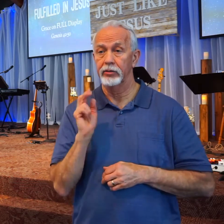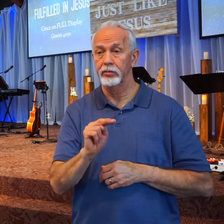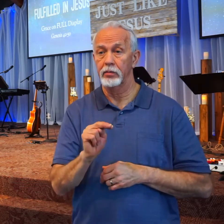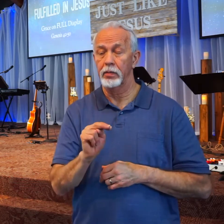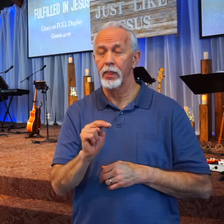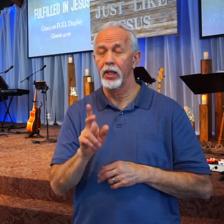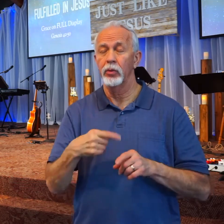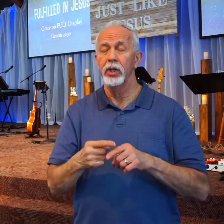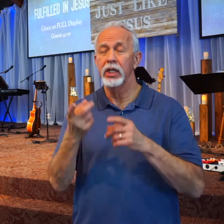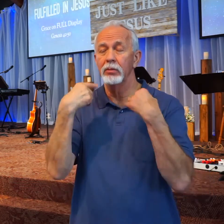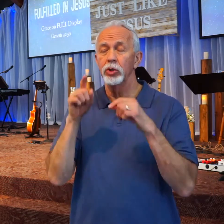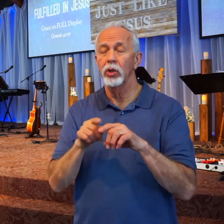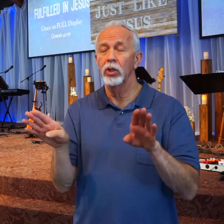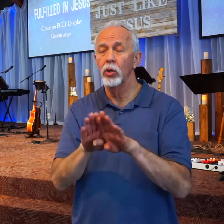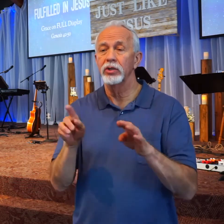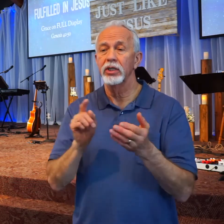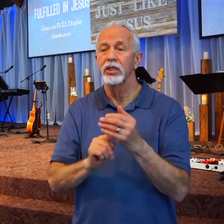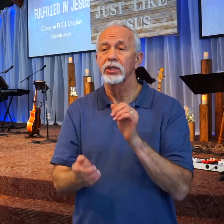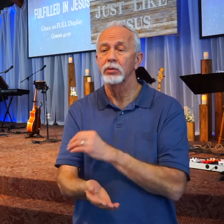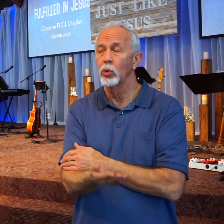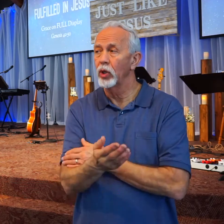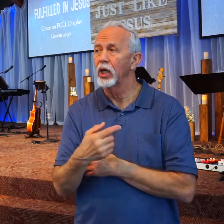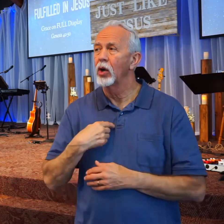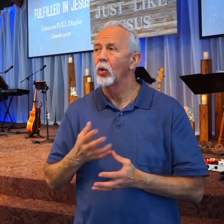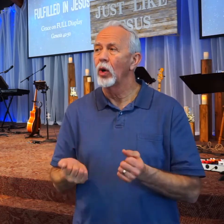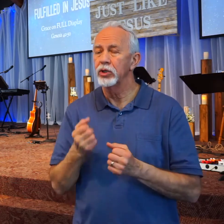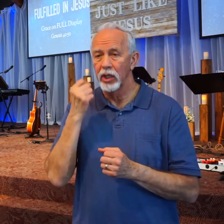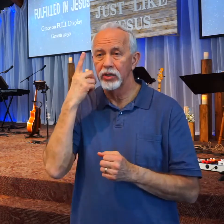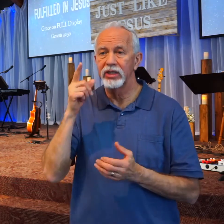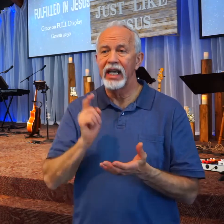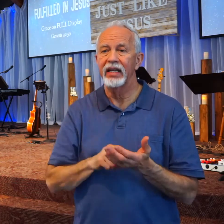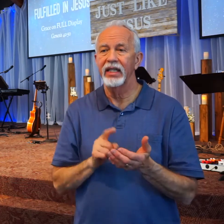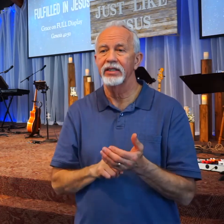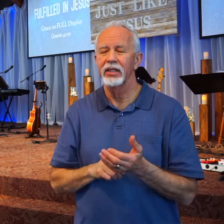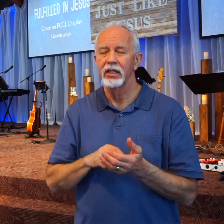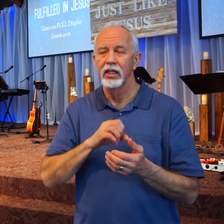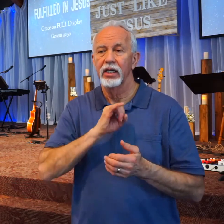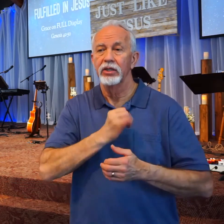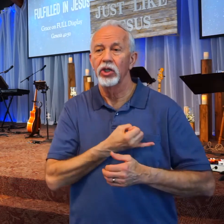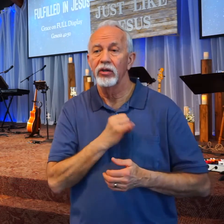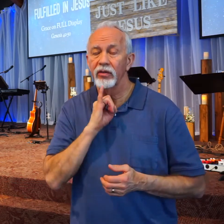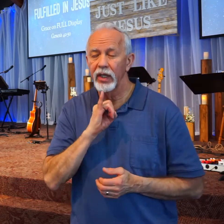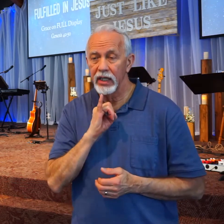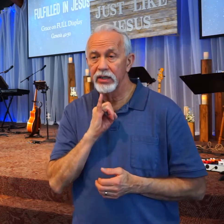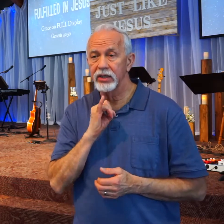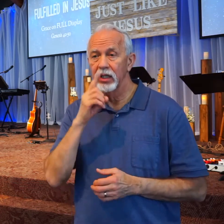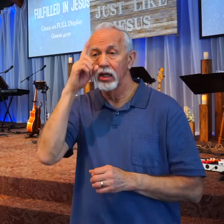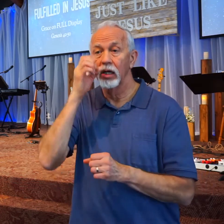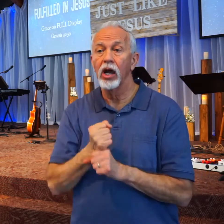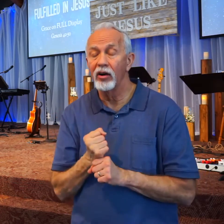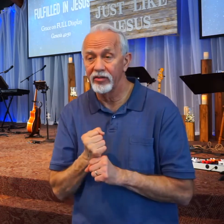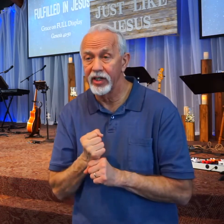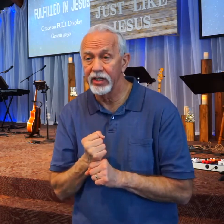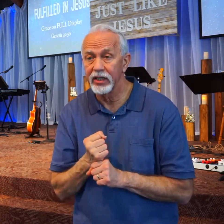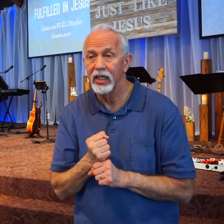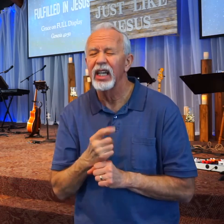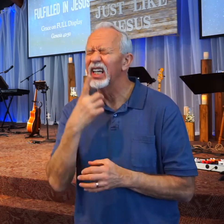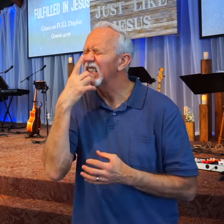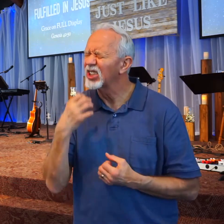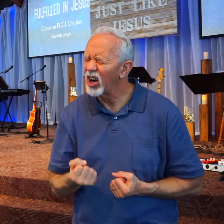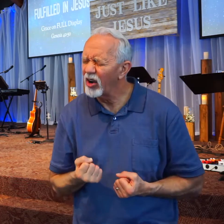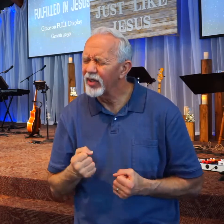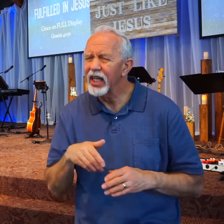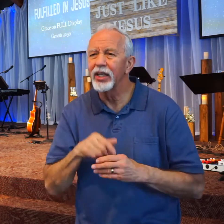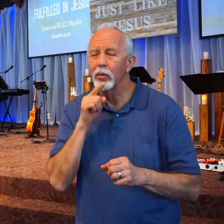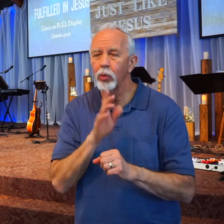this morning, I want you to understand this. Joseph is confident. He is confident in